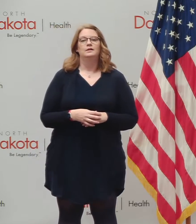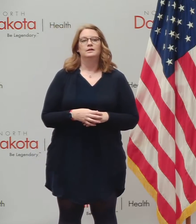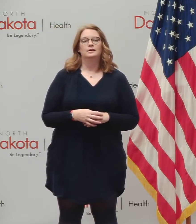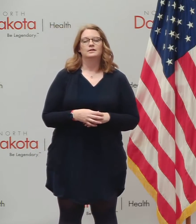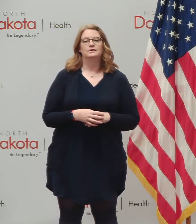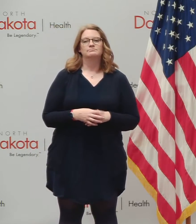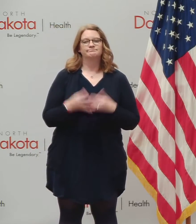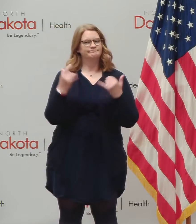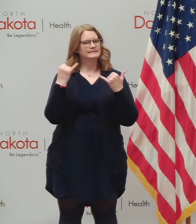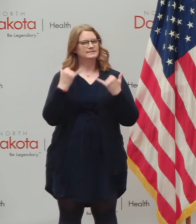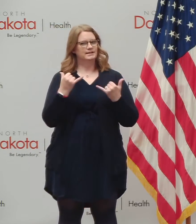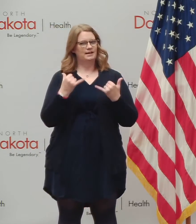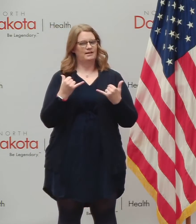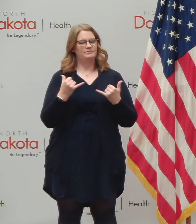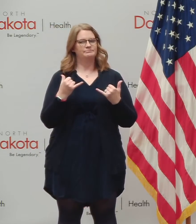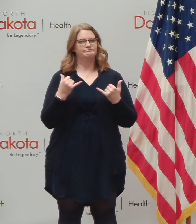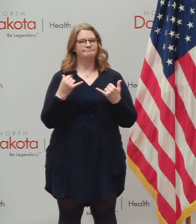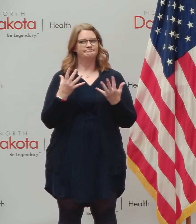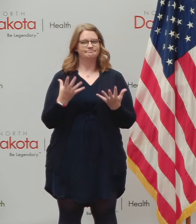Here we find ourselves